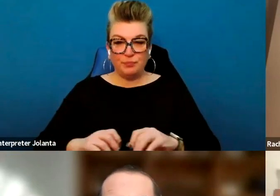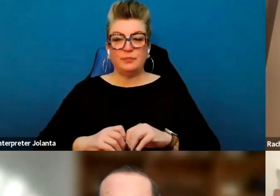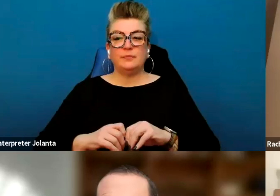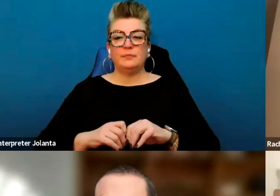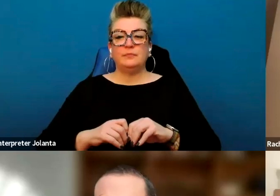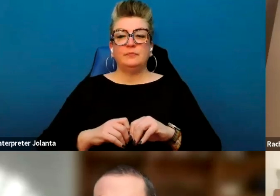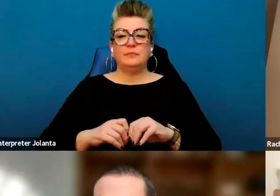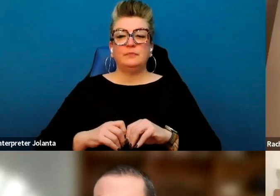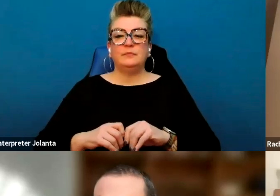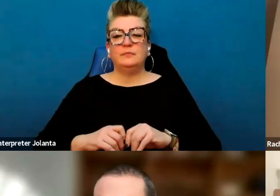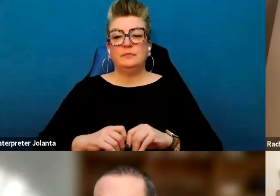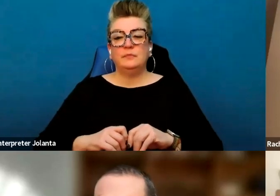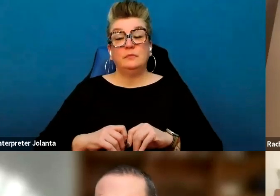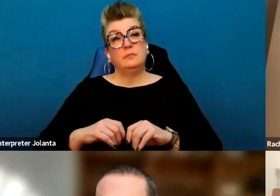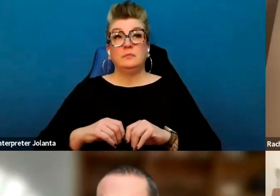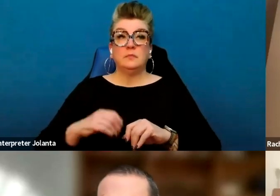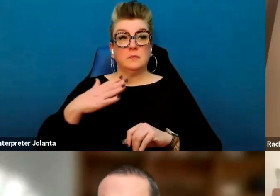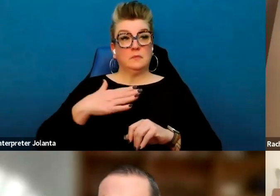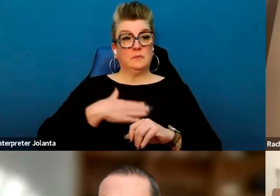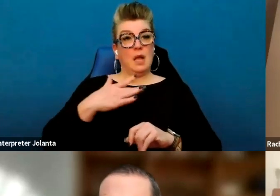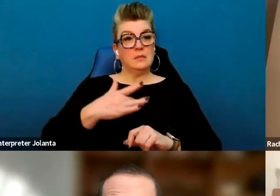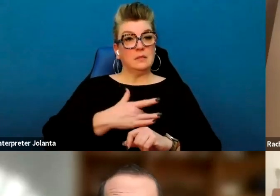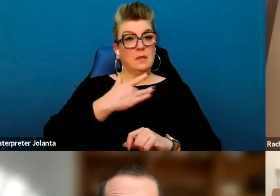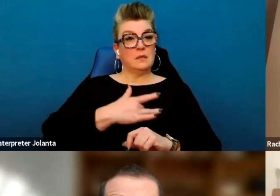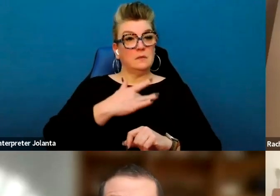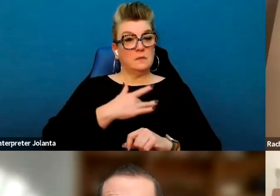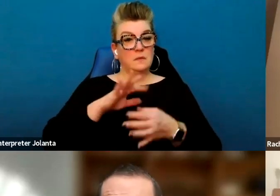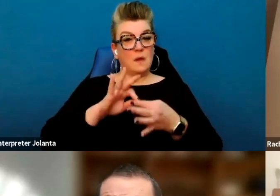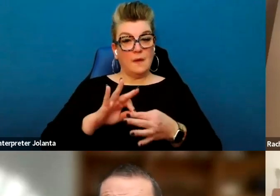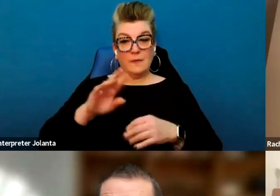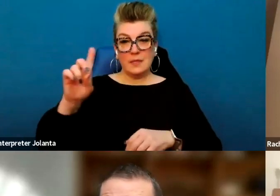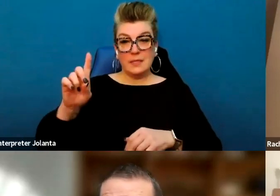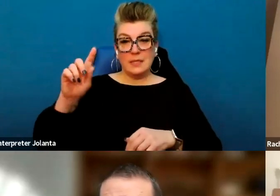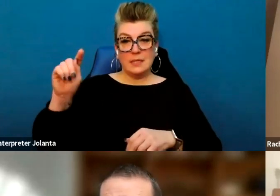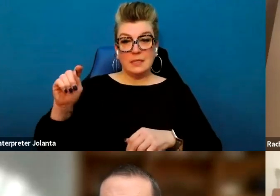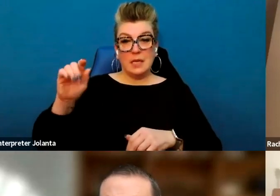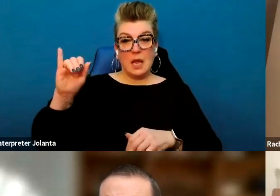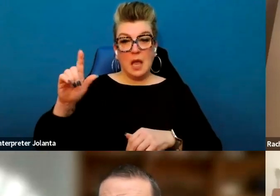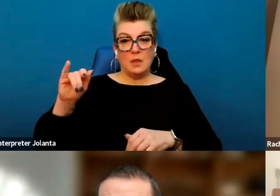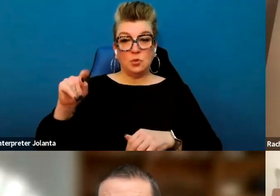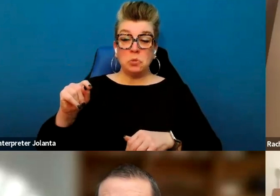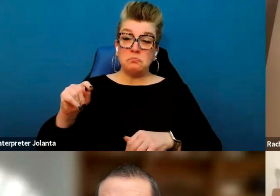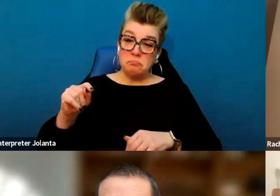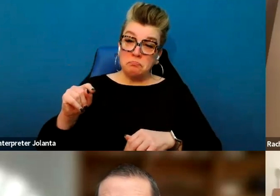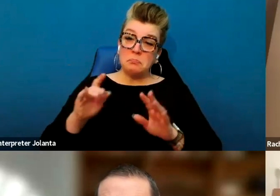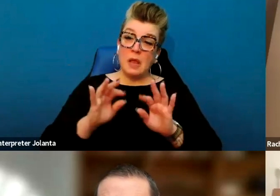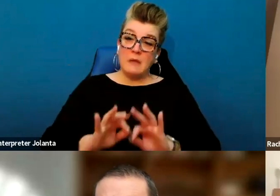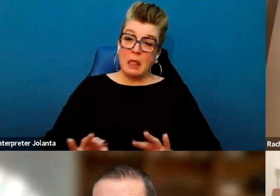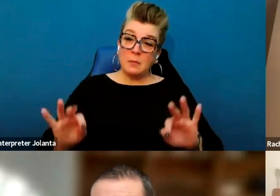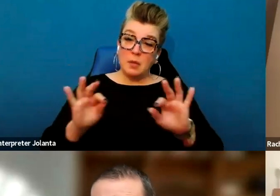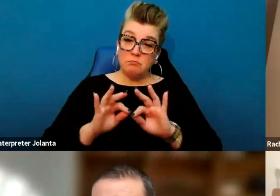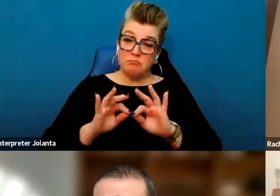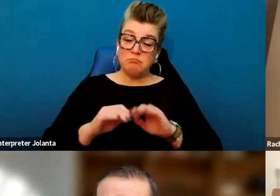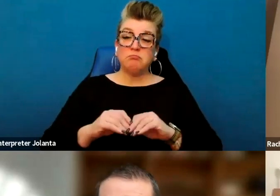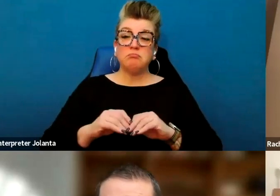So yeah, my sense of the DTI literature is it's valuable. It's interesting,